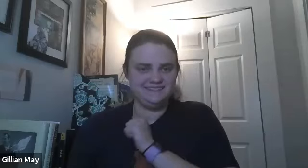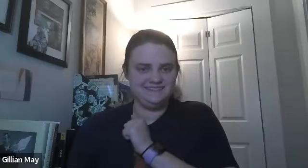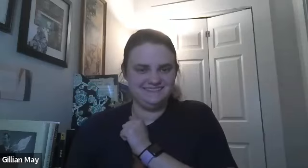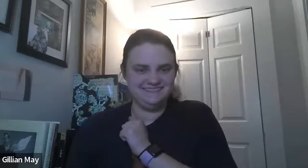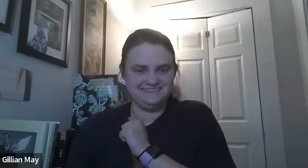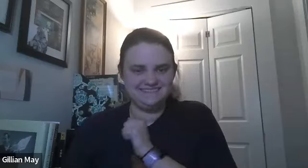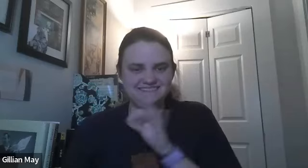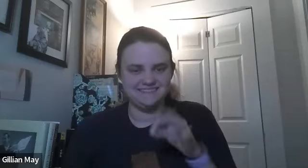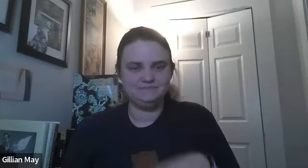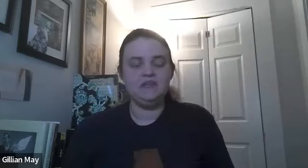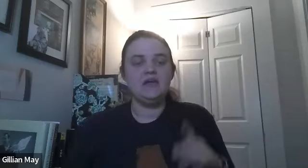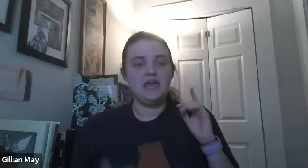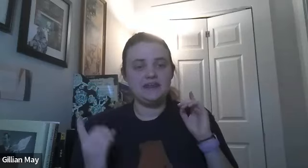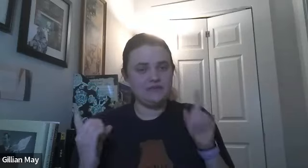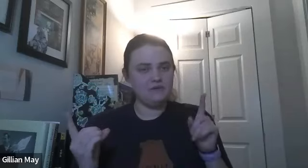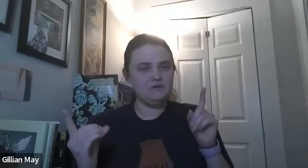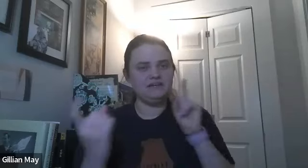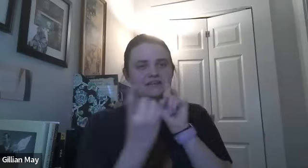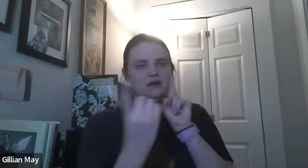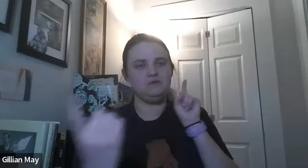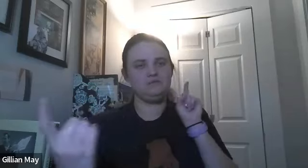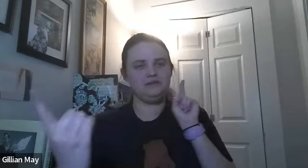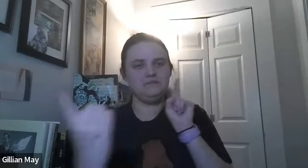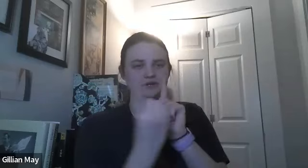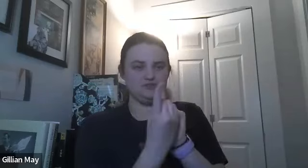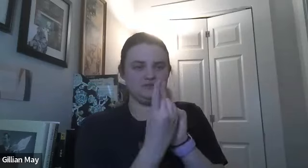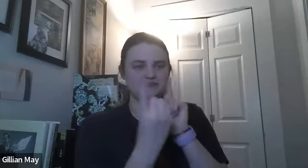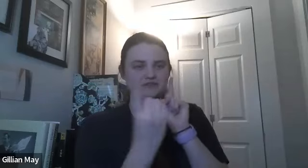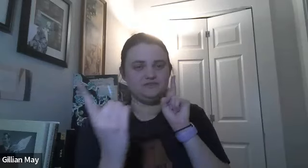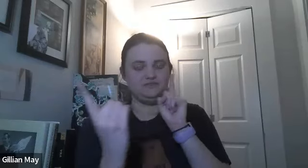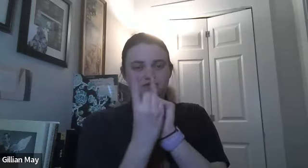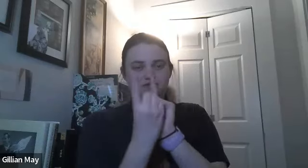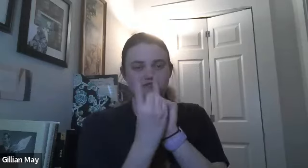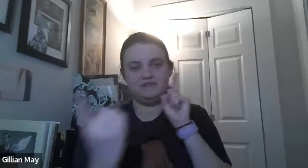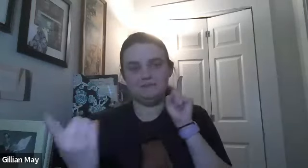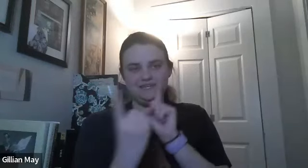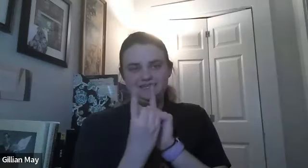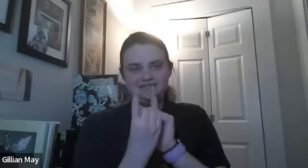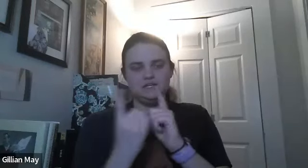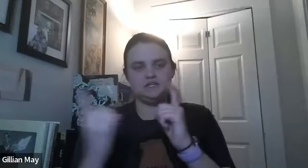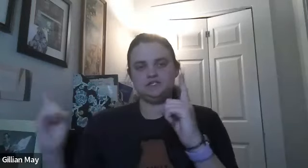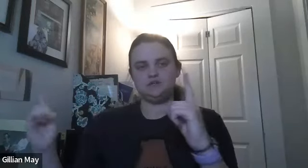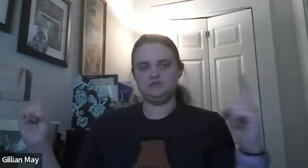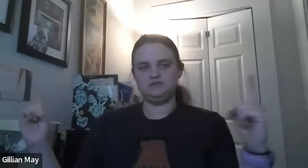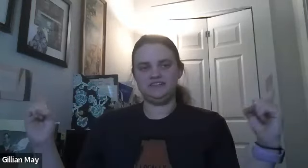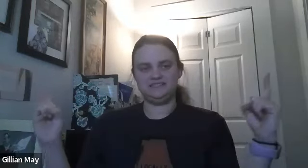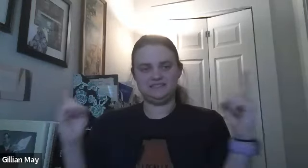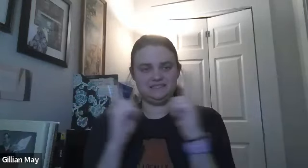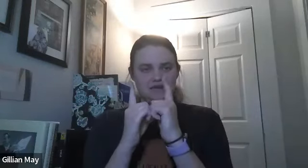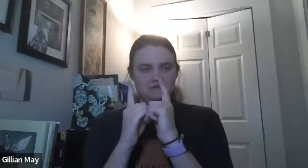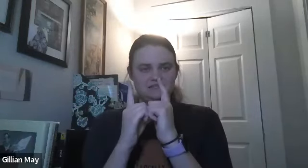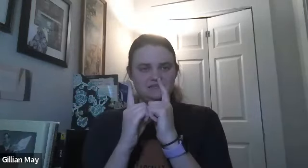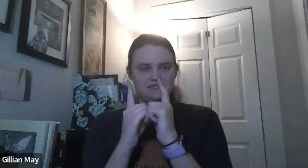Yes. Good. And that one again, I would recommend when you're doing the meet, don't do it like sideways like